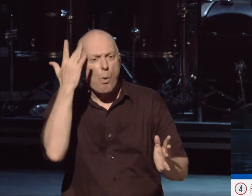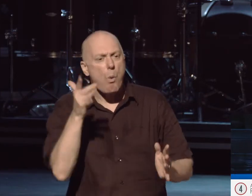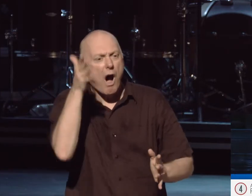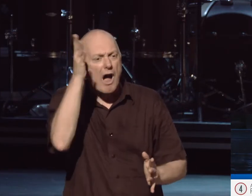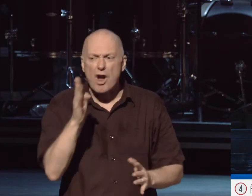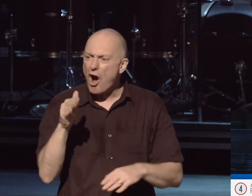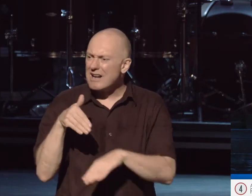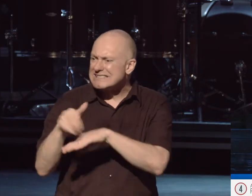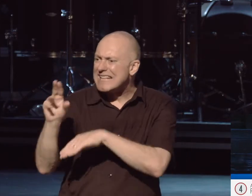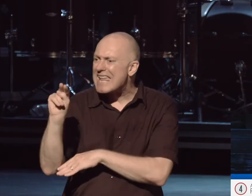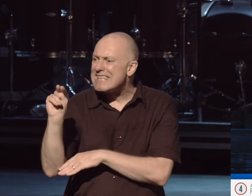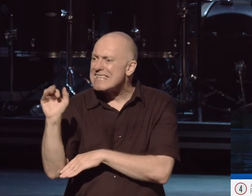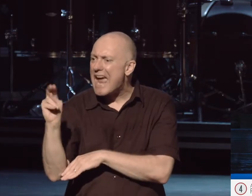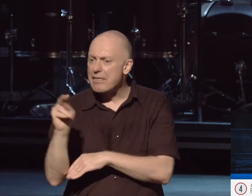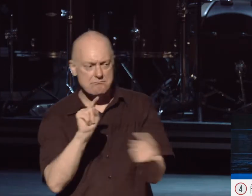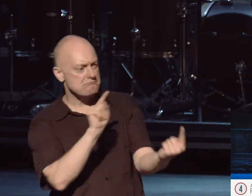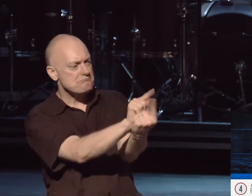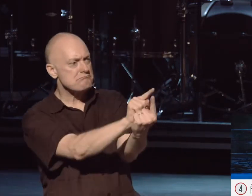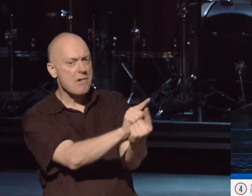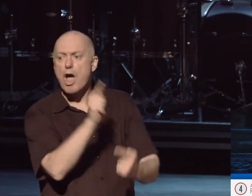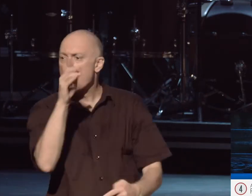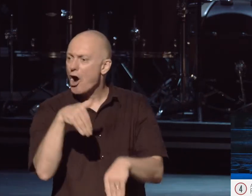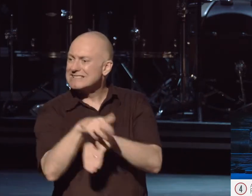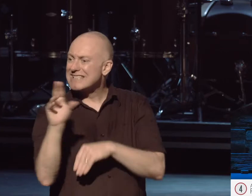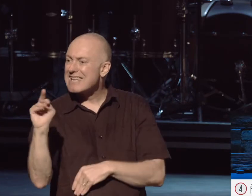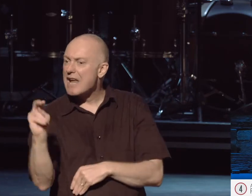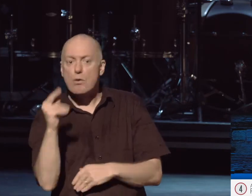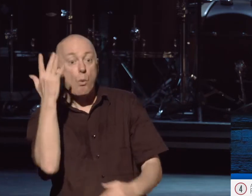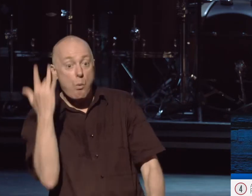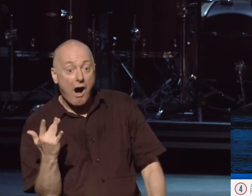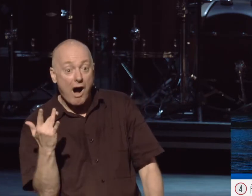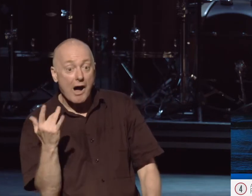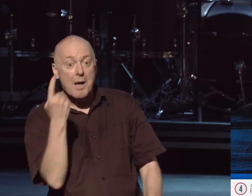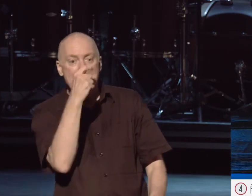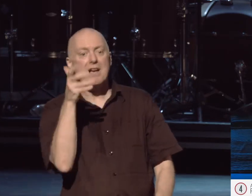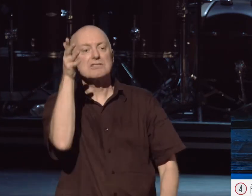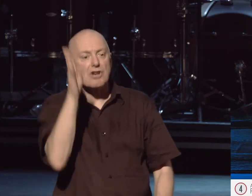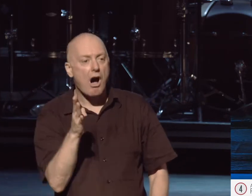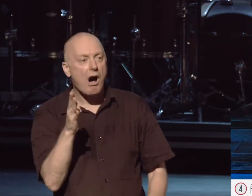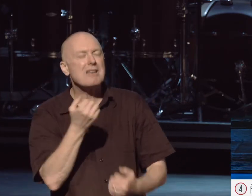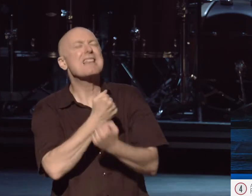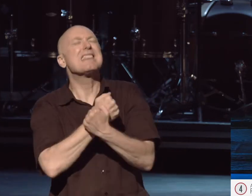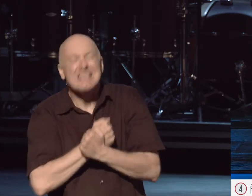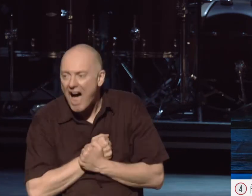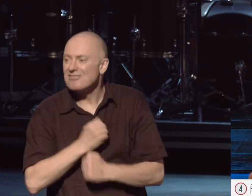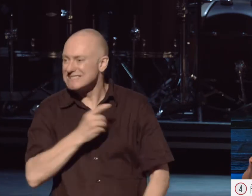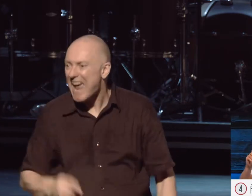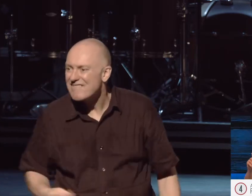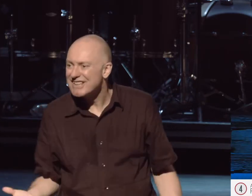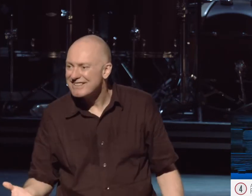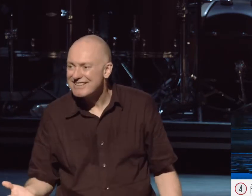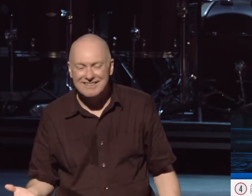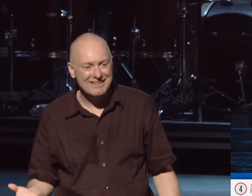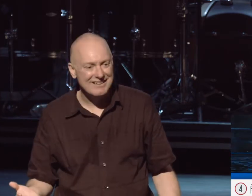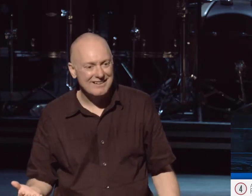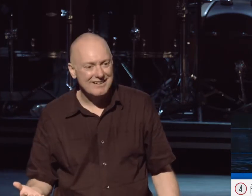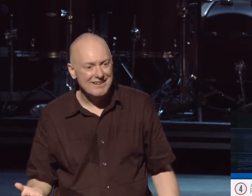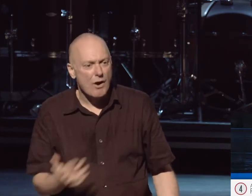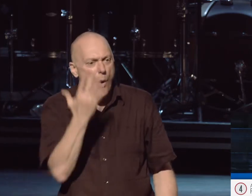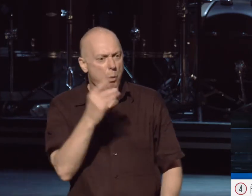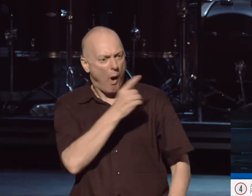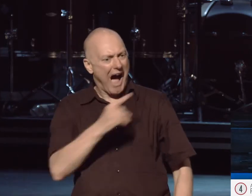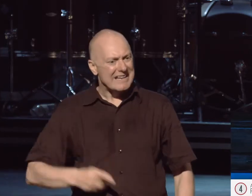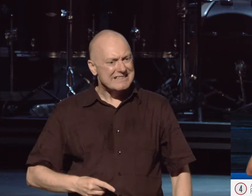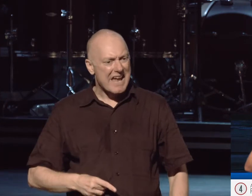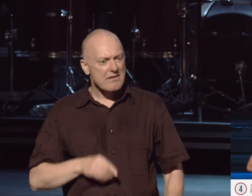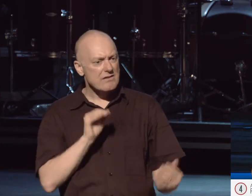Remember, God sent Nathan. Why? Because God loves David. Why did David get confronted in sin